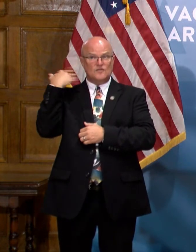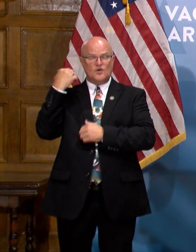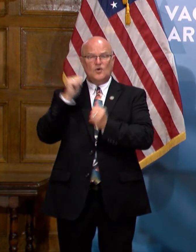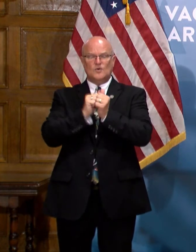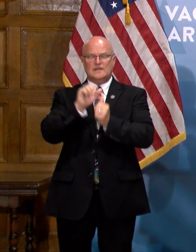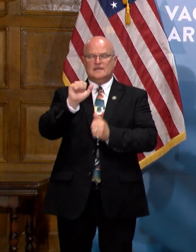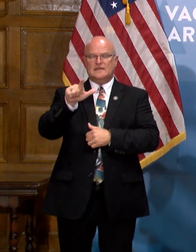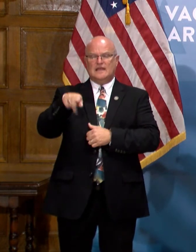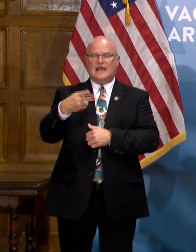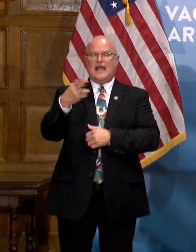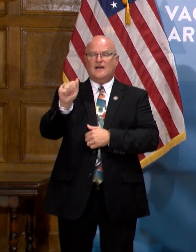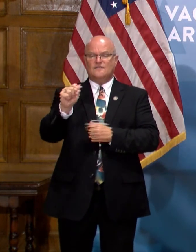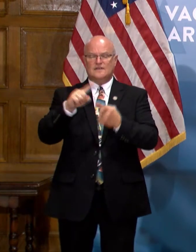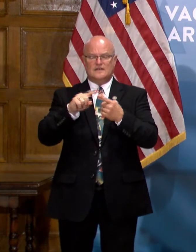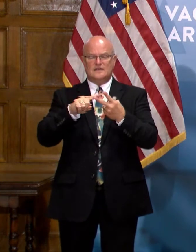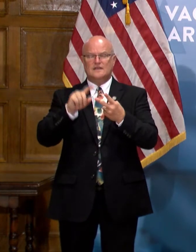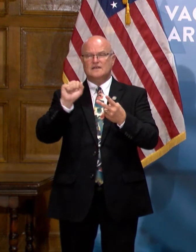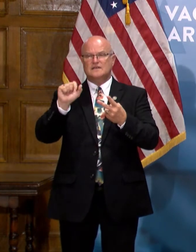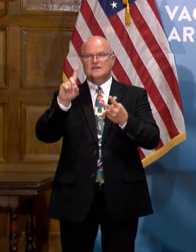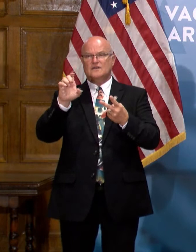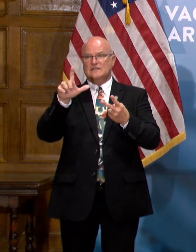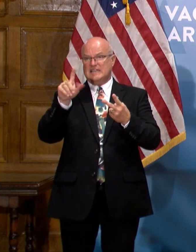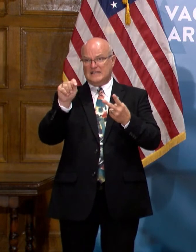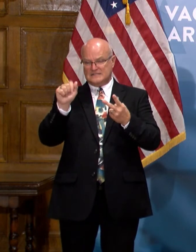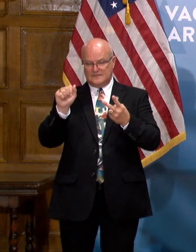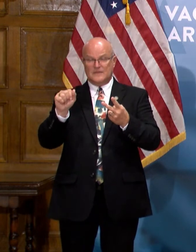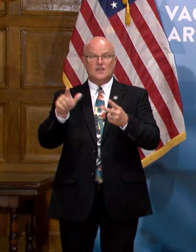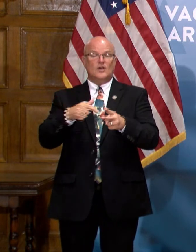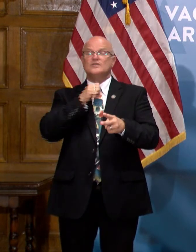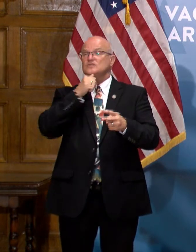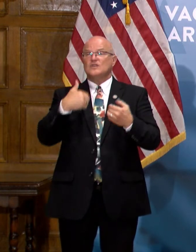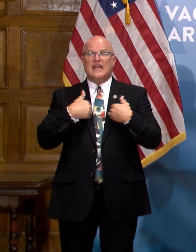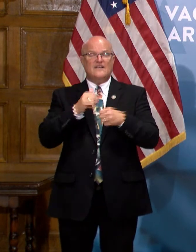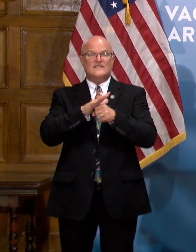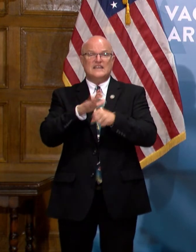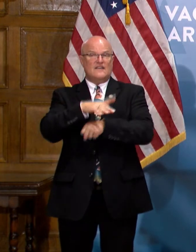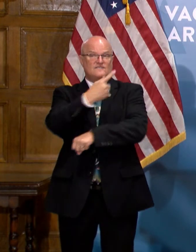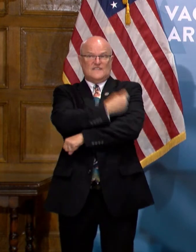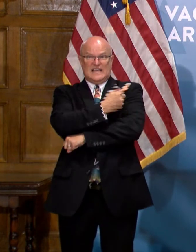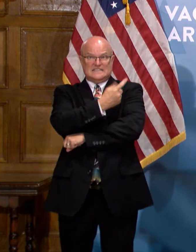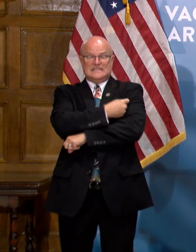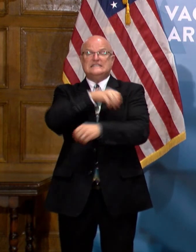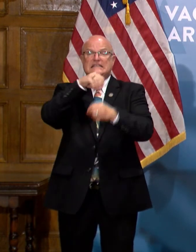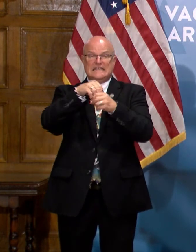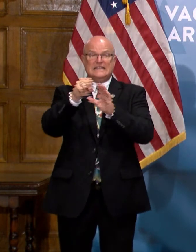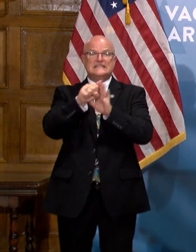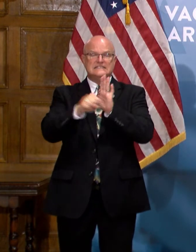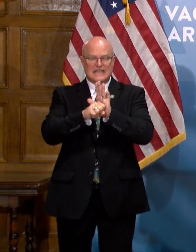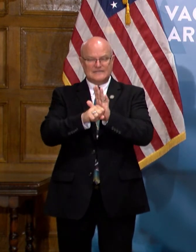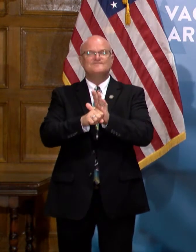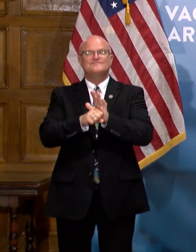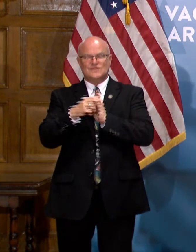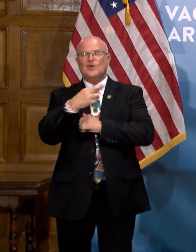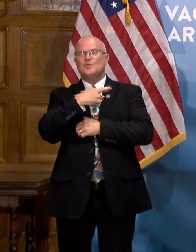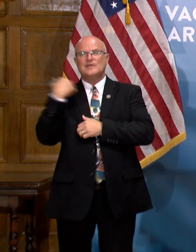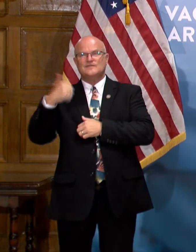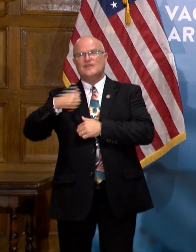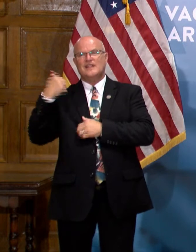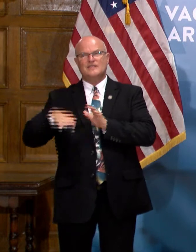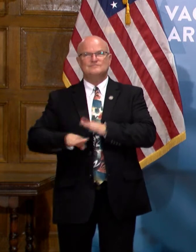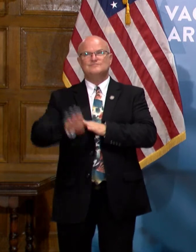Alpha variant or in the Delta variant. But yes, as long as we do not have enough vaccination within the state, there is a risk for another